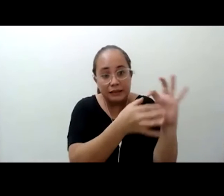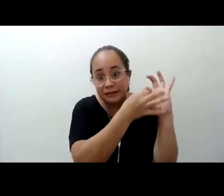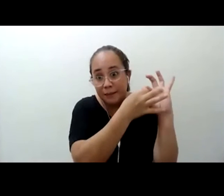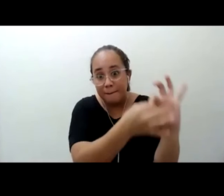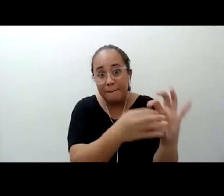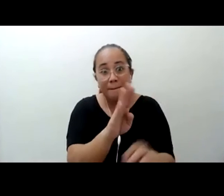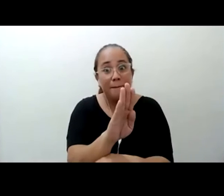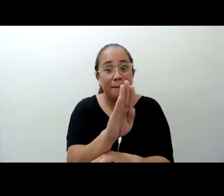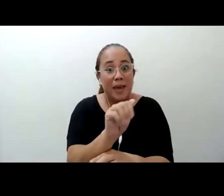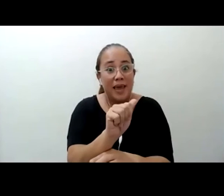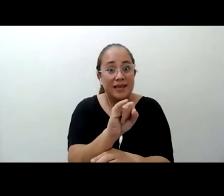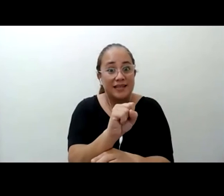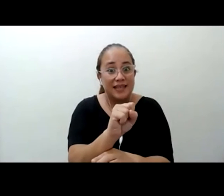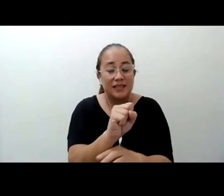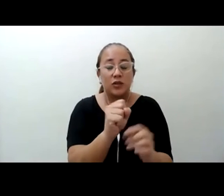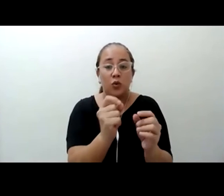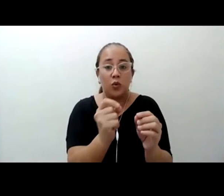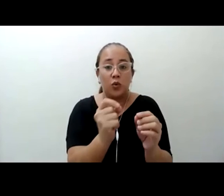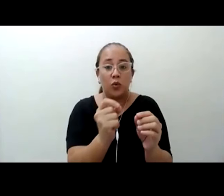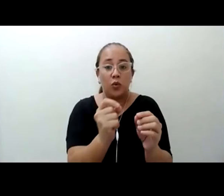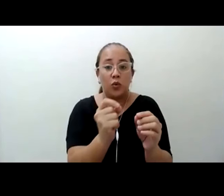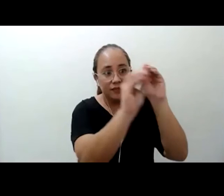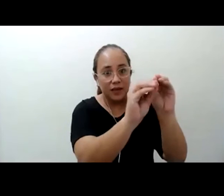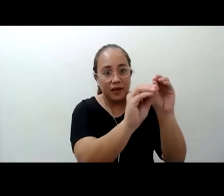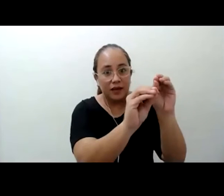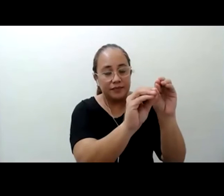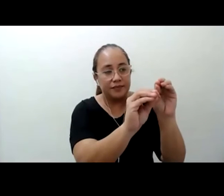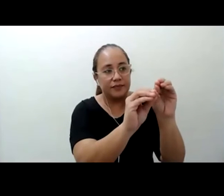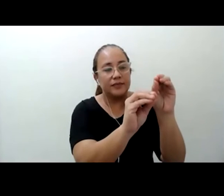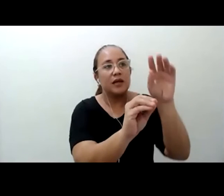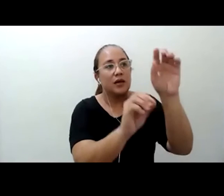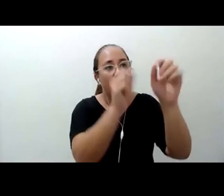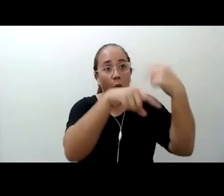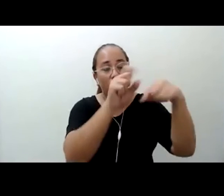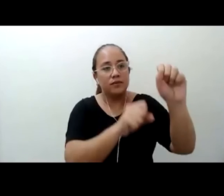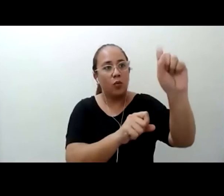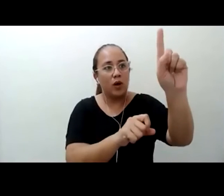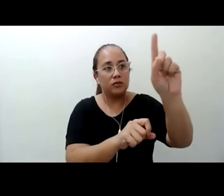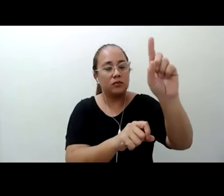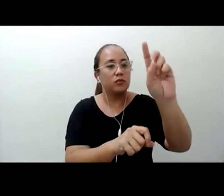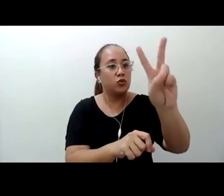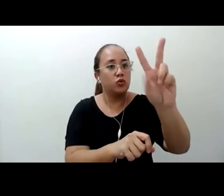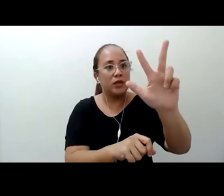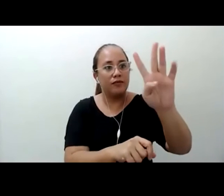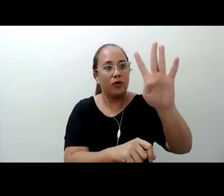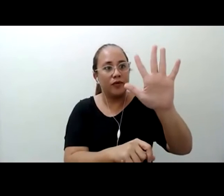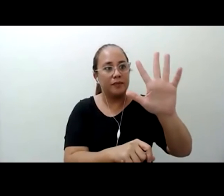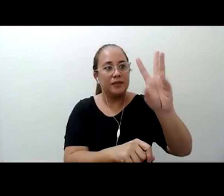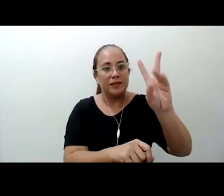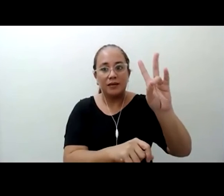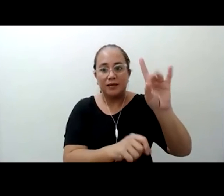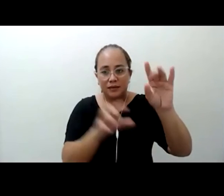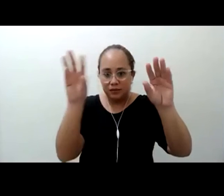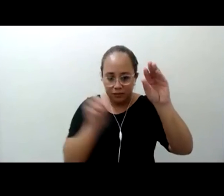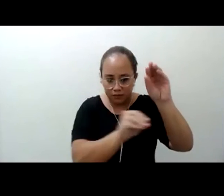will put the signs, one-handed signs from 5 and 6 and 7 and 8 into their file.